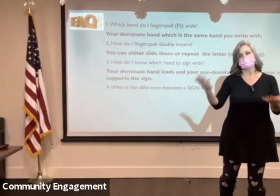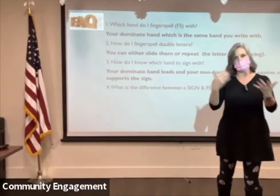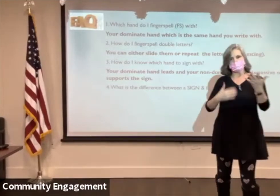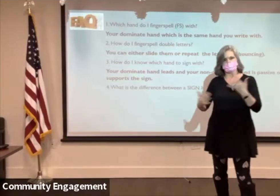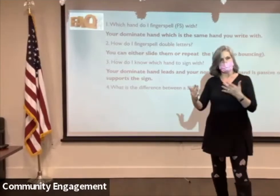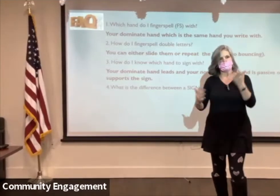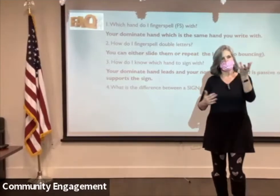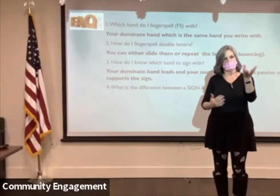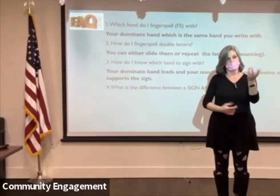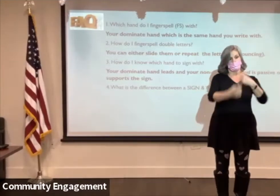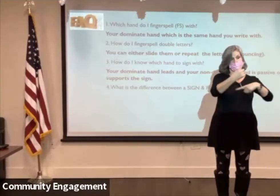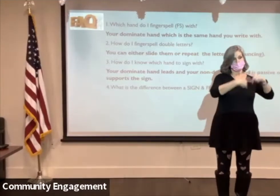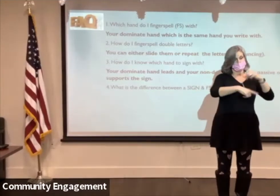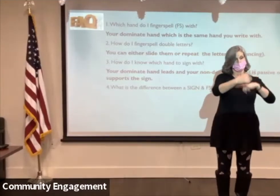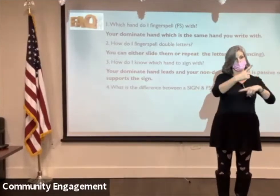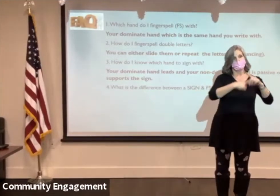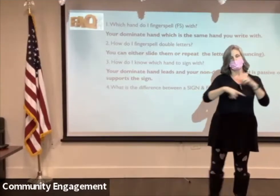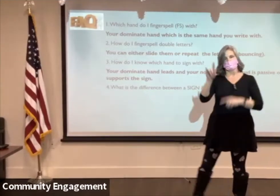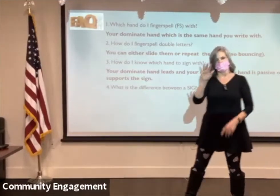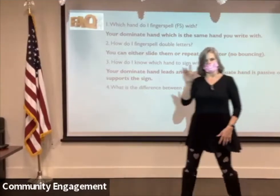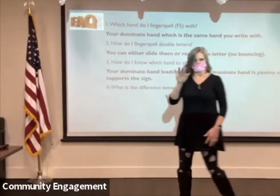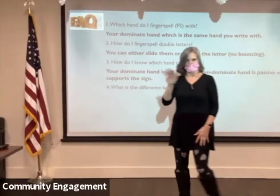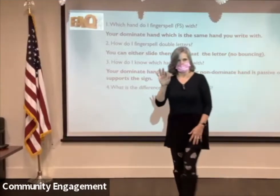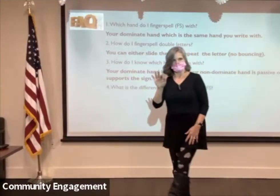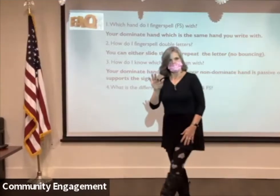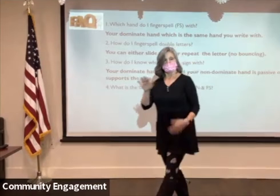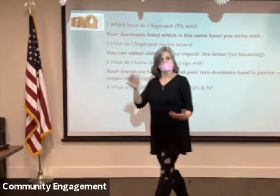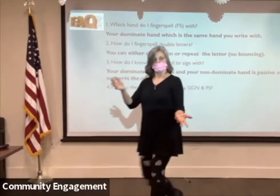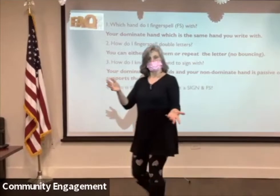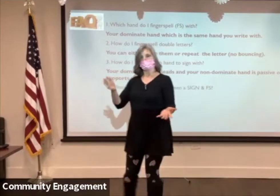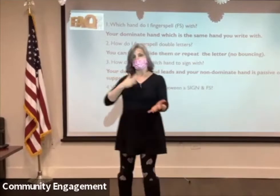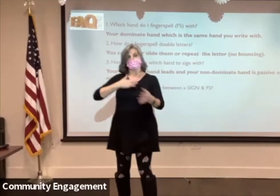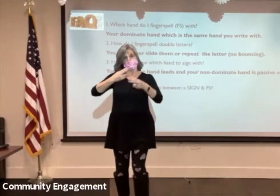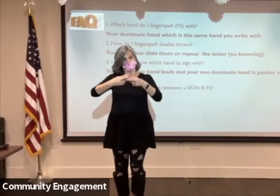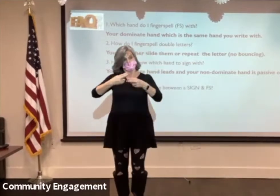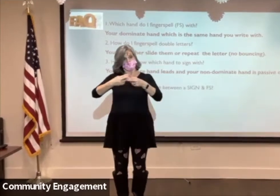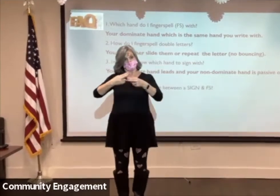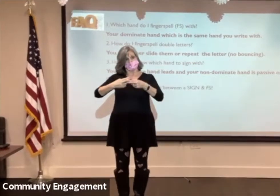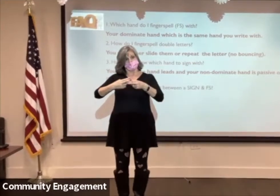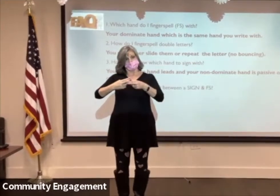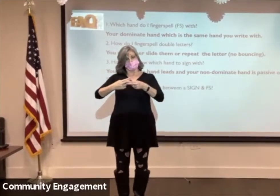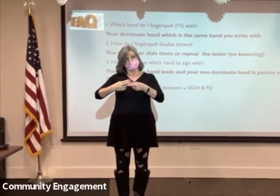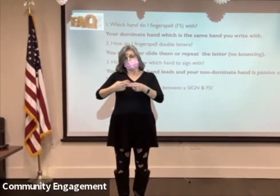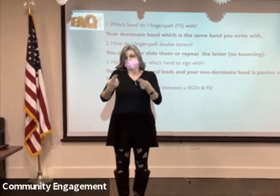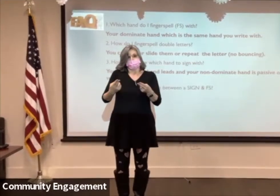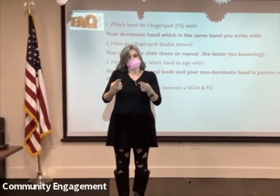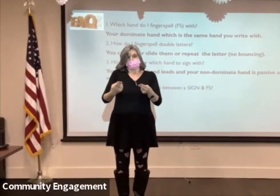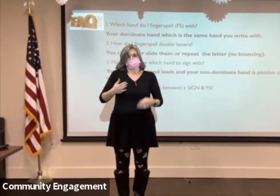be integrating the signs with the fingerspelling. So for example, my name, that's not fingerspelled,